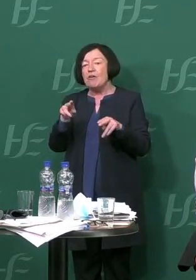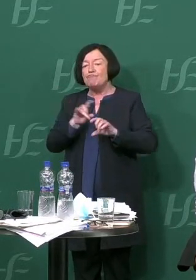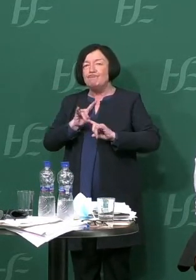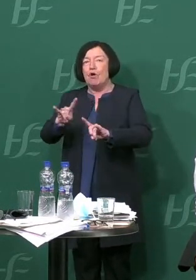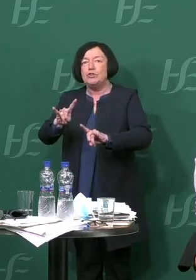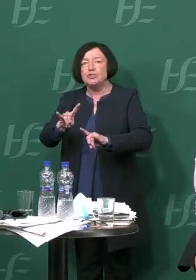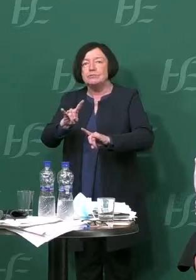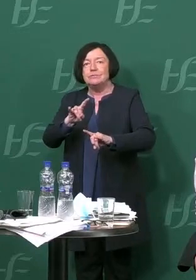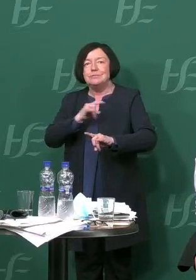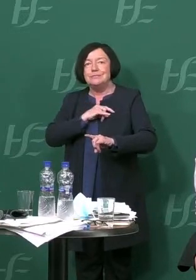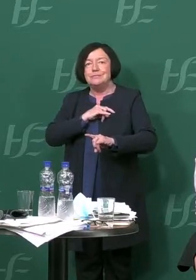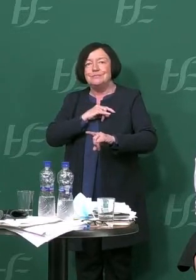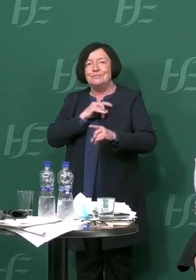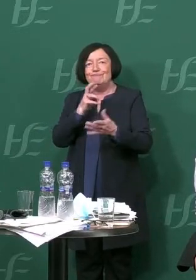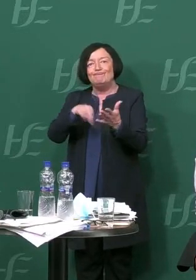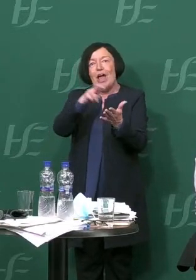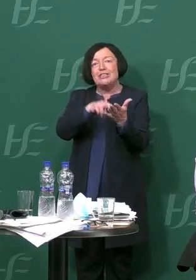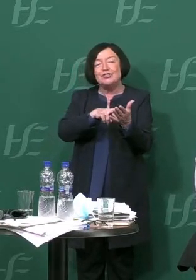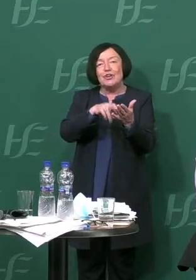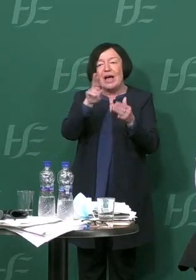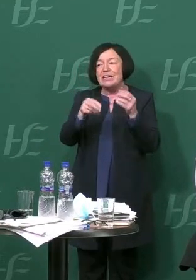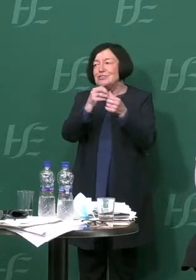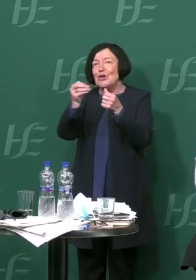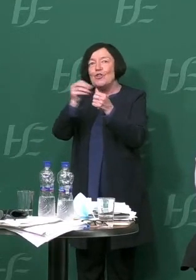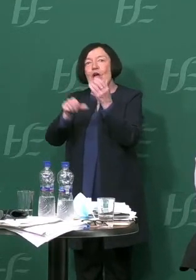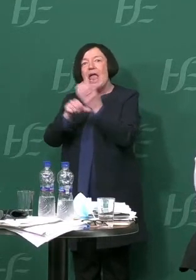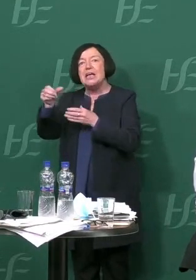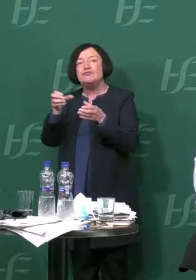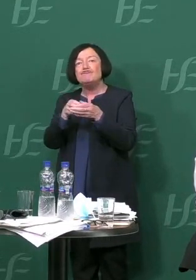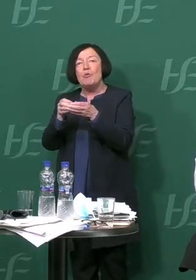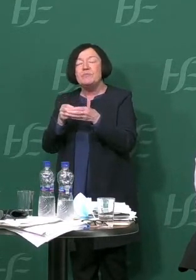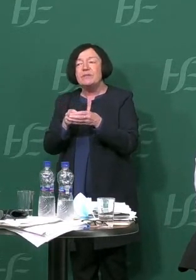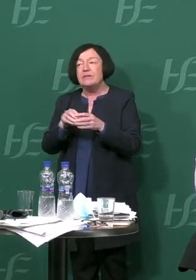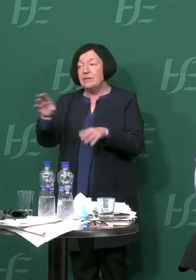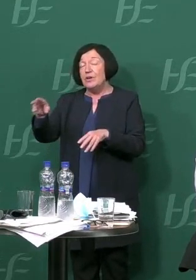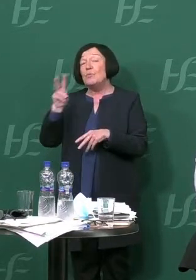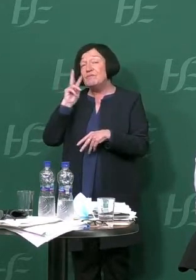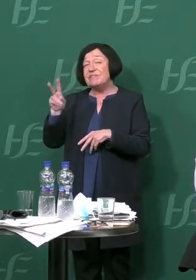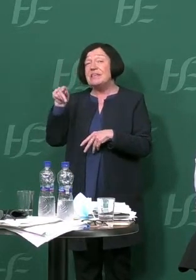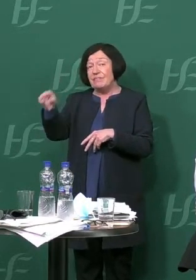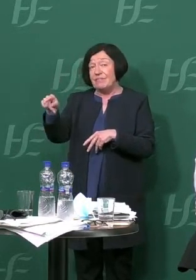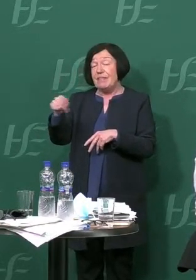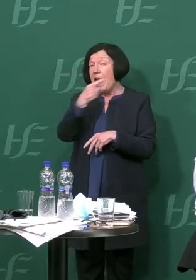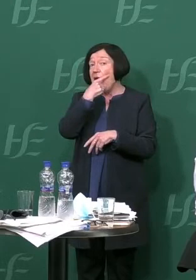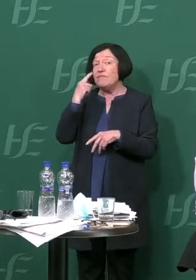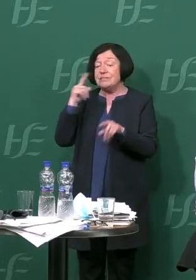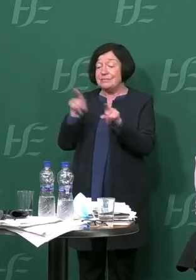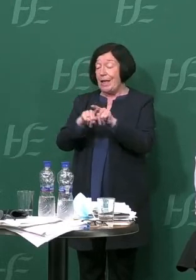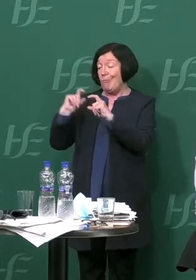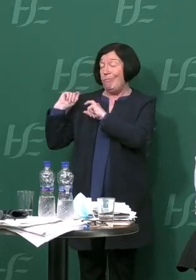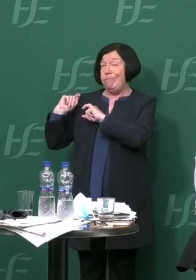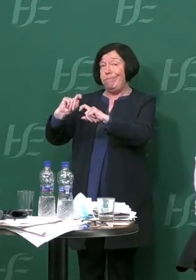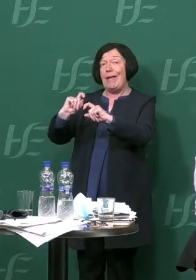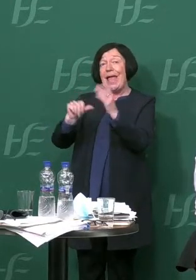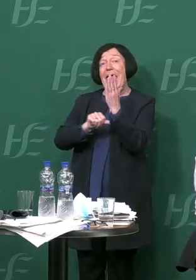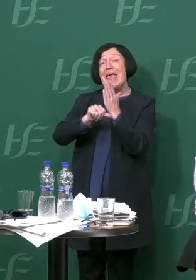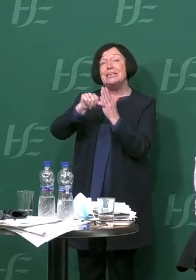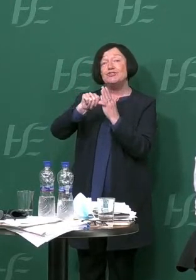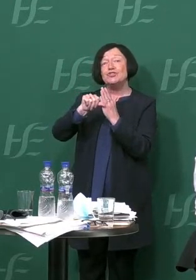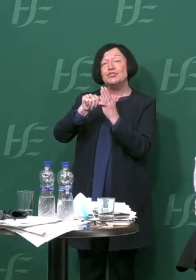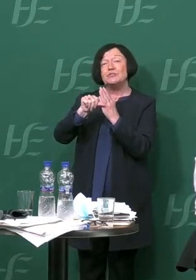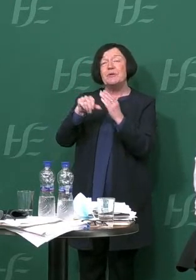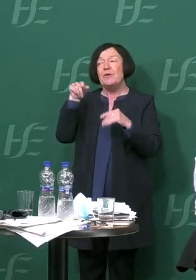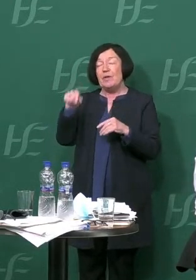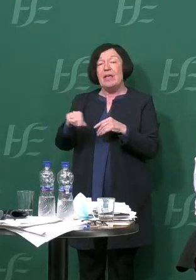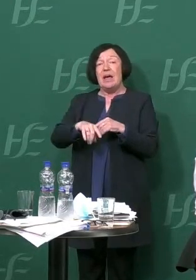rushing to the portal as kind of other age cohorts might have? We've seen that as we come down through the ages, certainly the higher